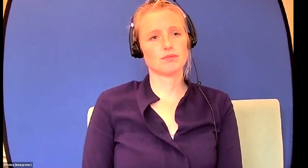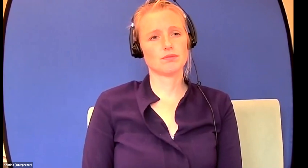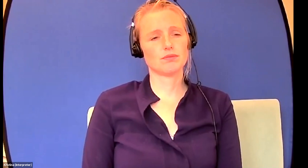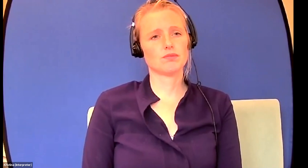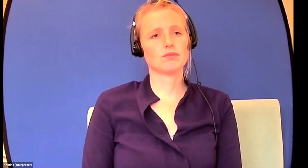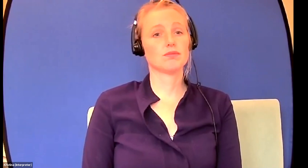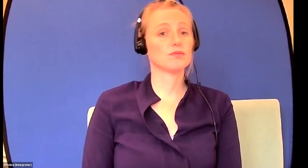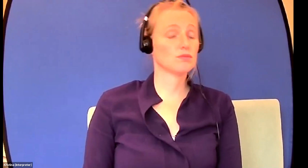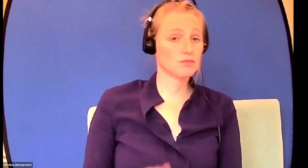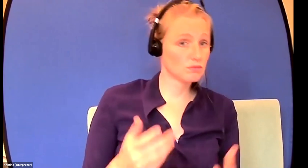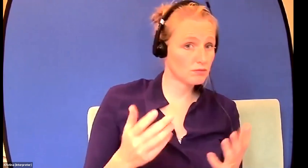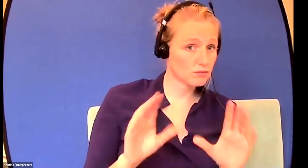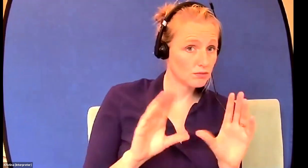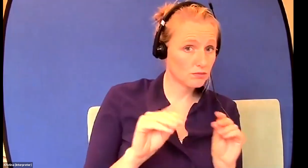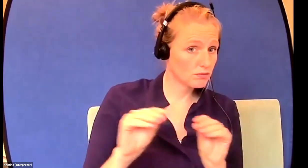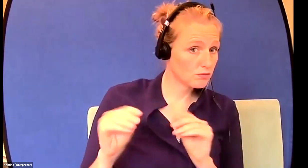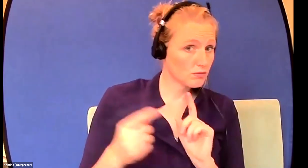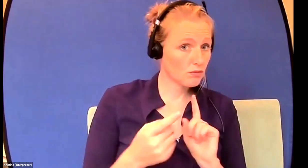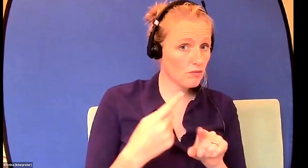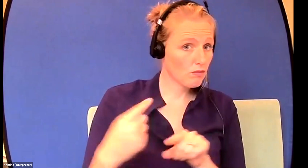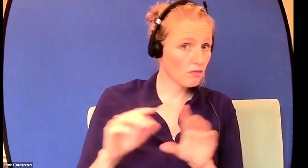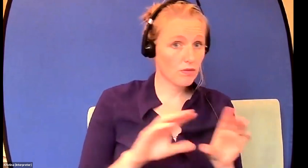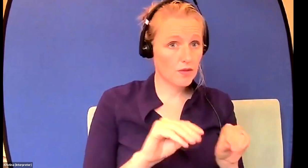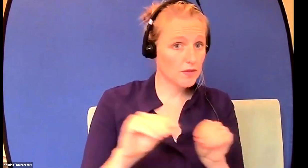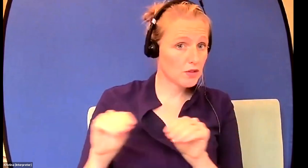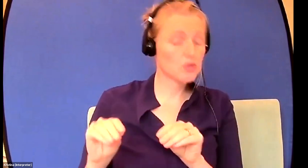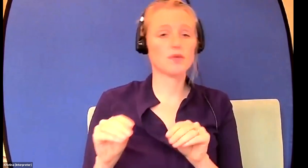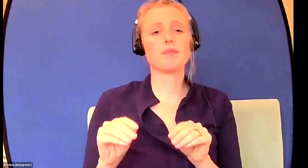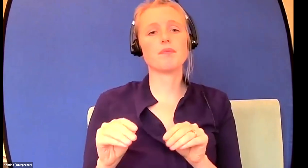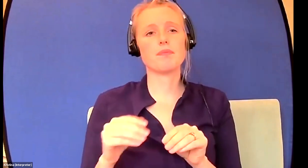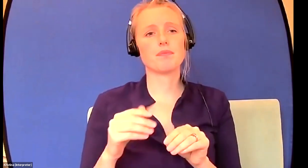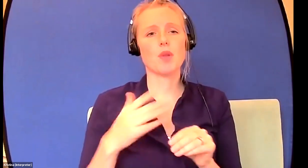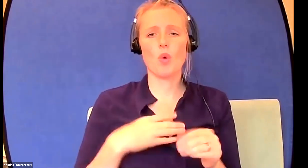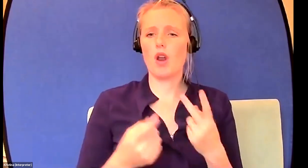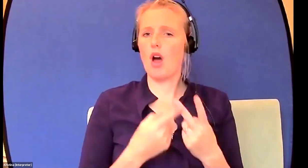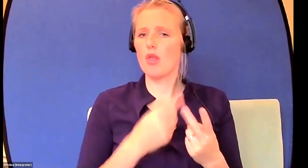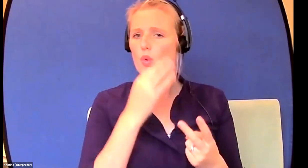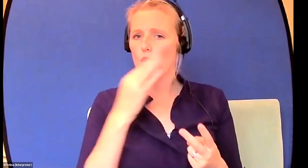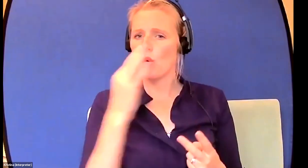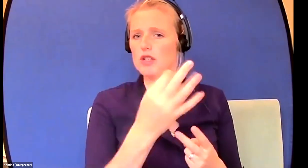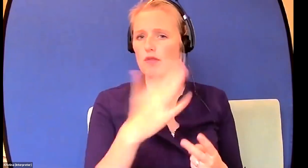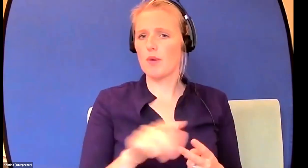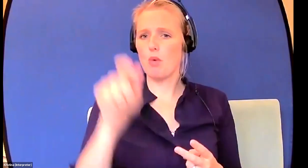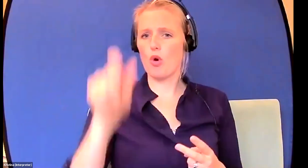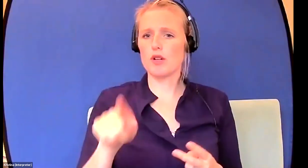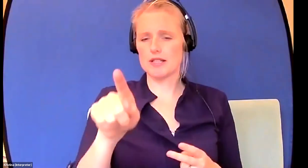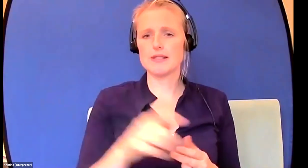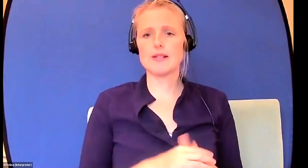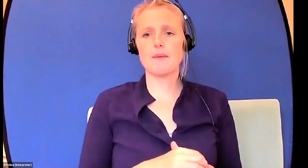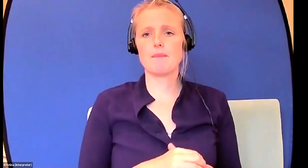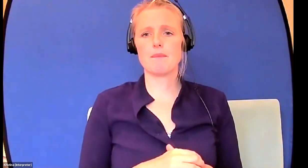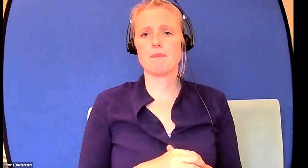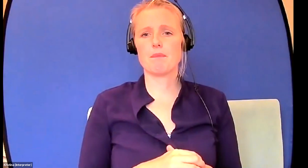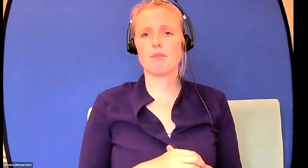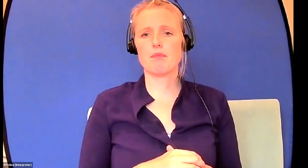So if there are no other comments from other panelists, I wanted to read a question from the audience. Derek